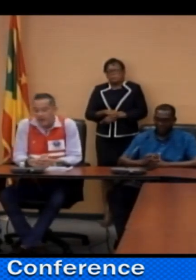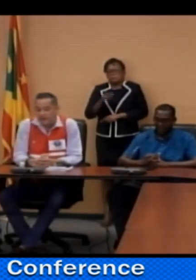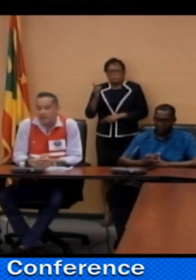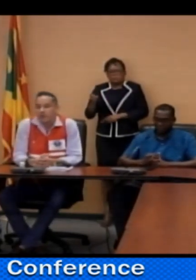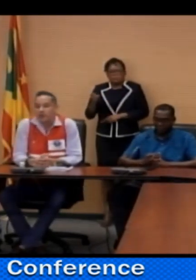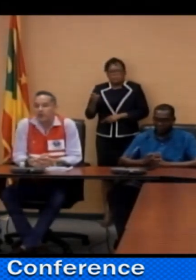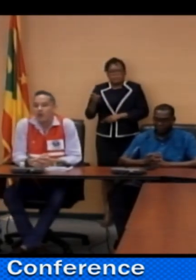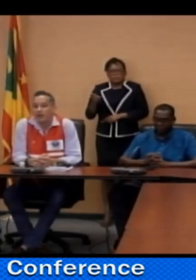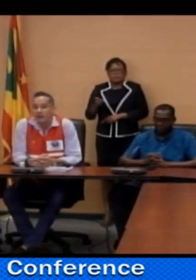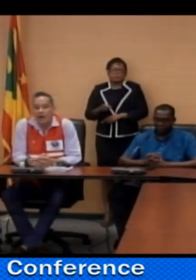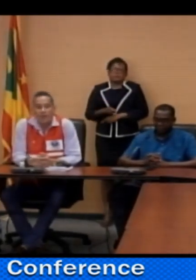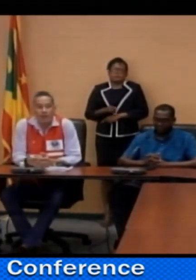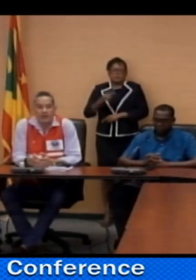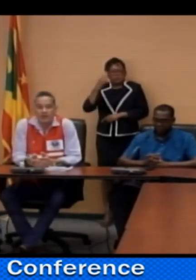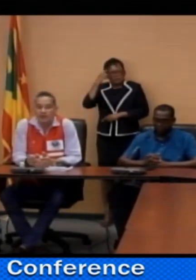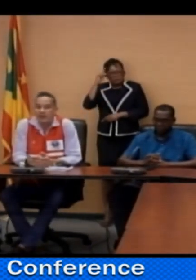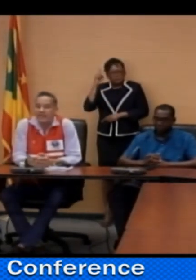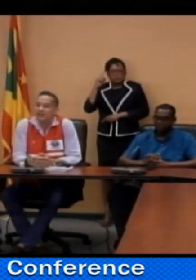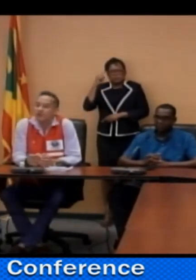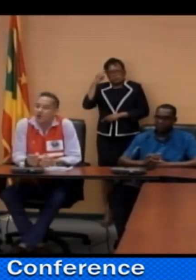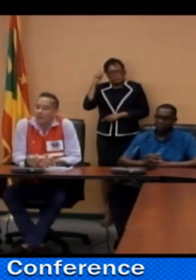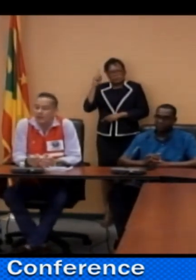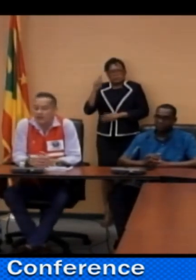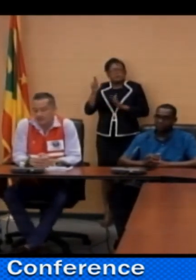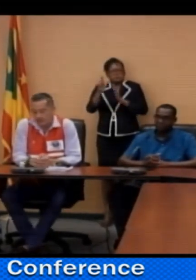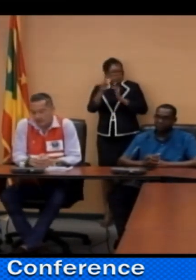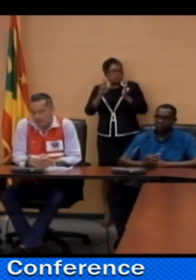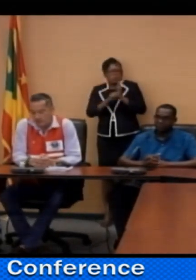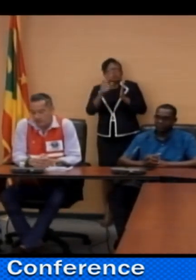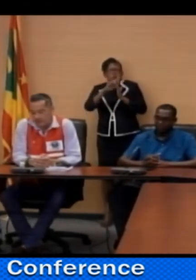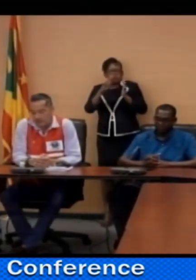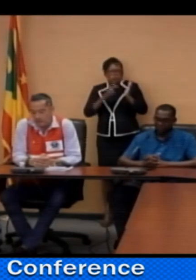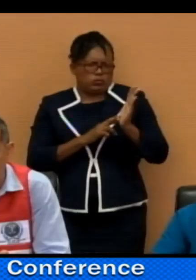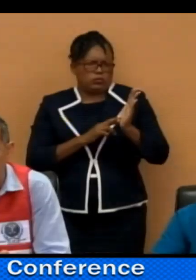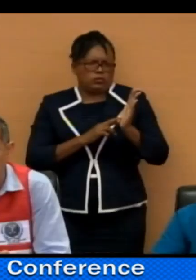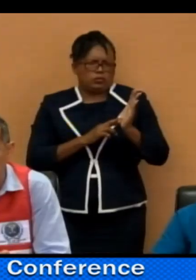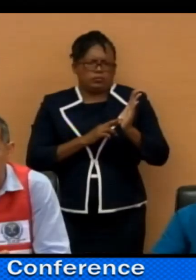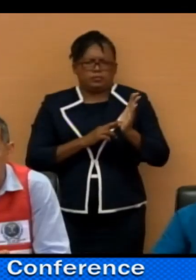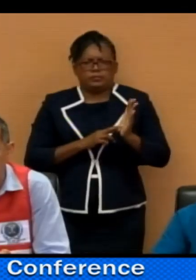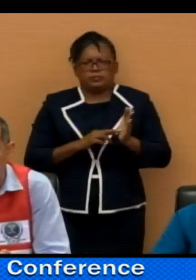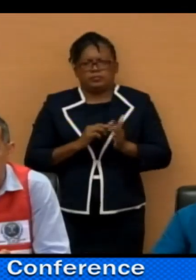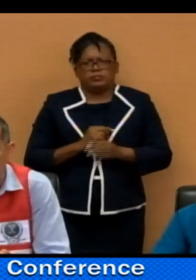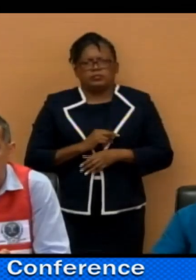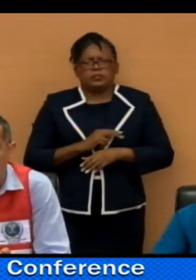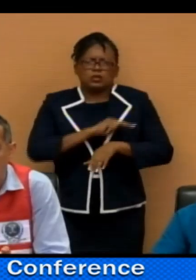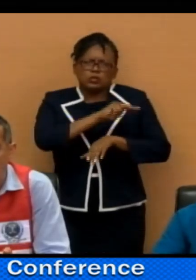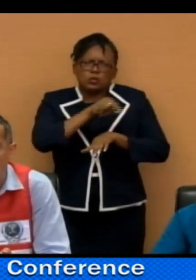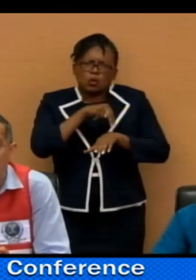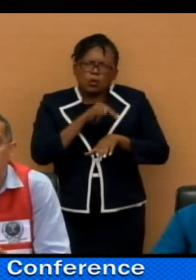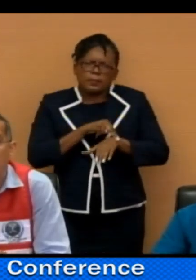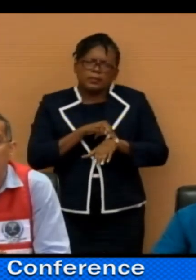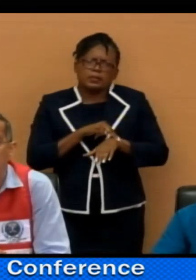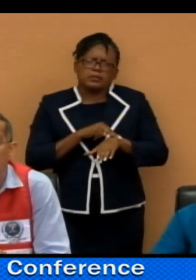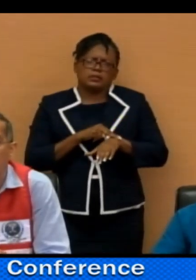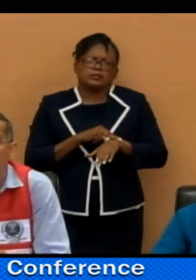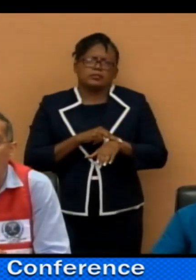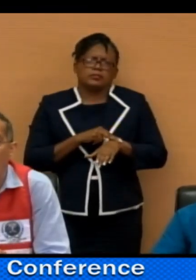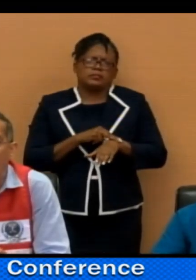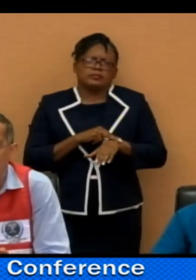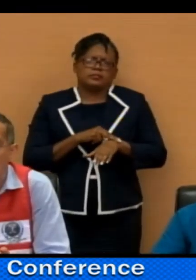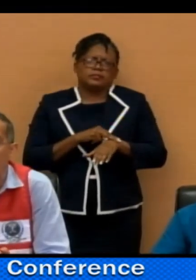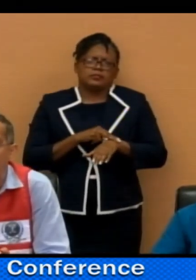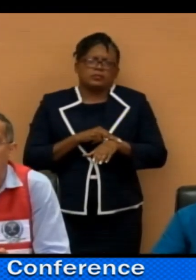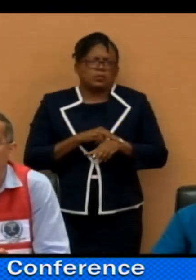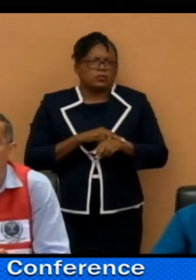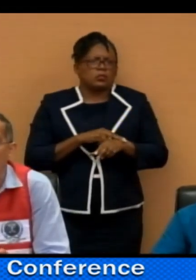As part of the protocol, which is normally, and you will see with most other nations, normally implemented